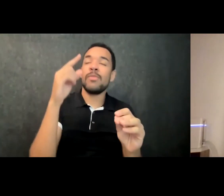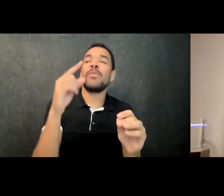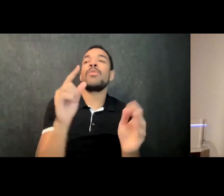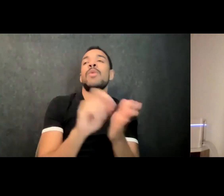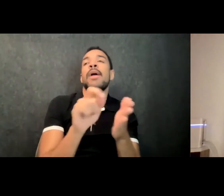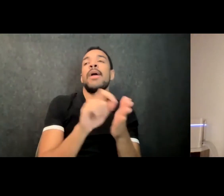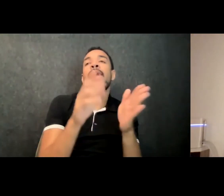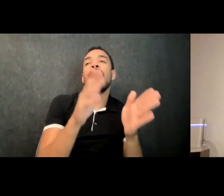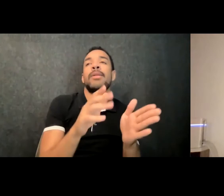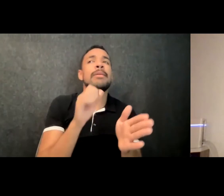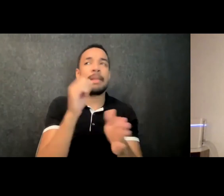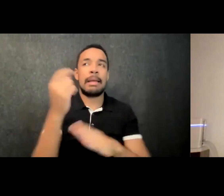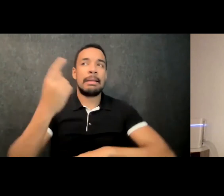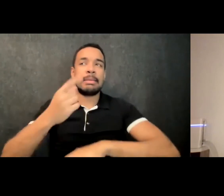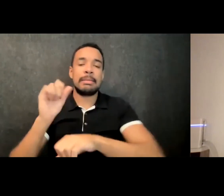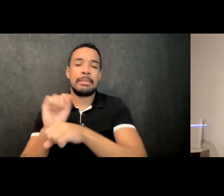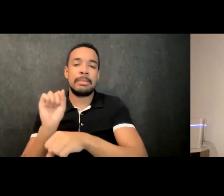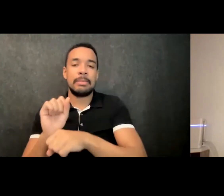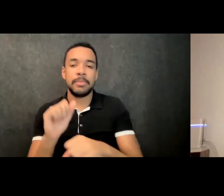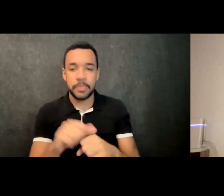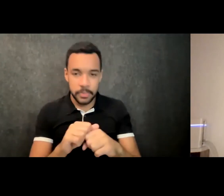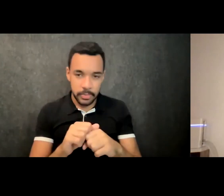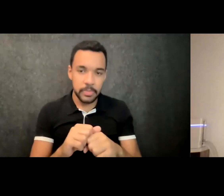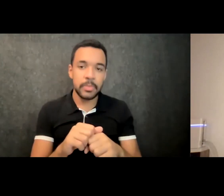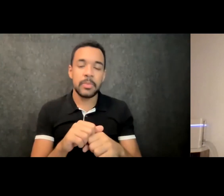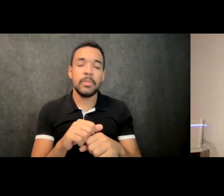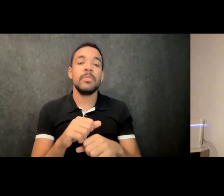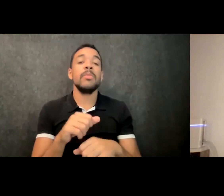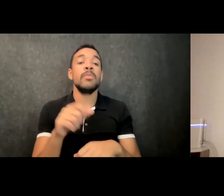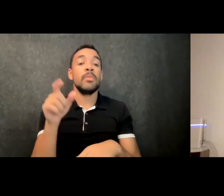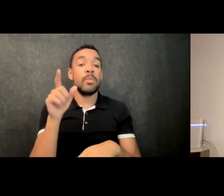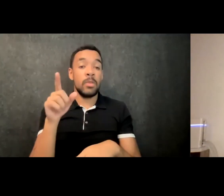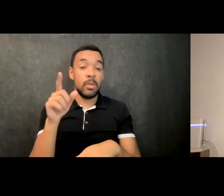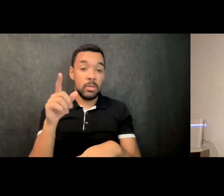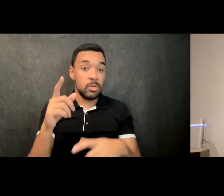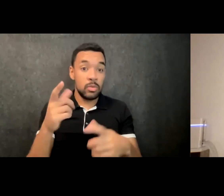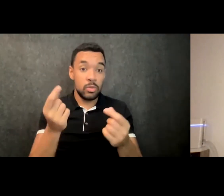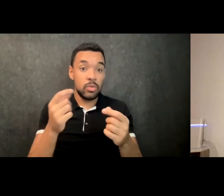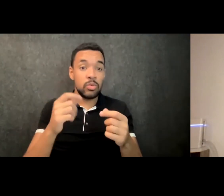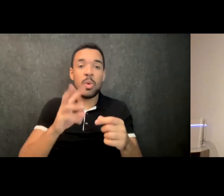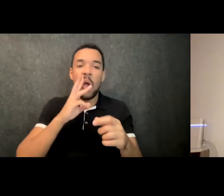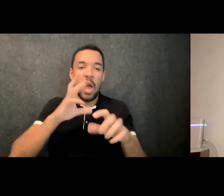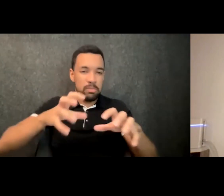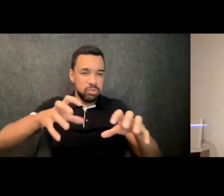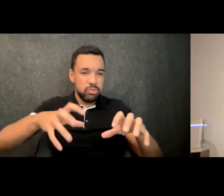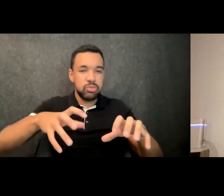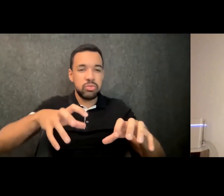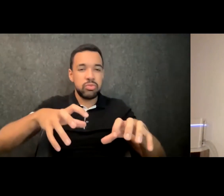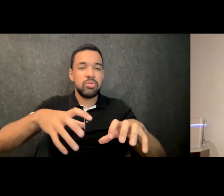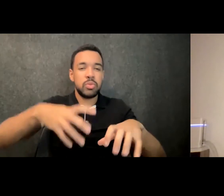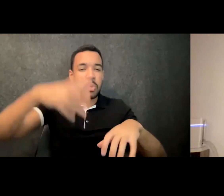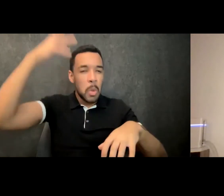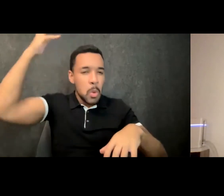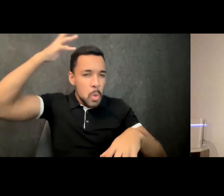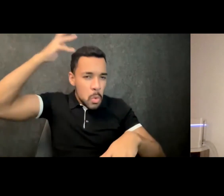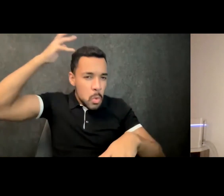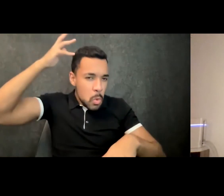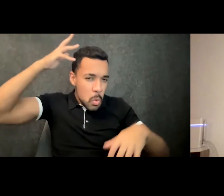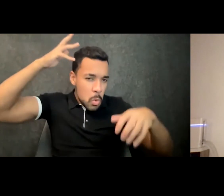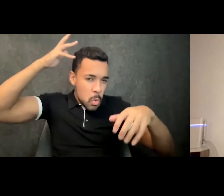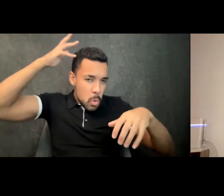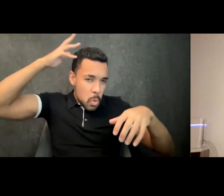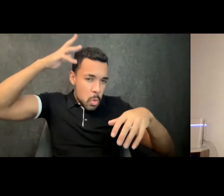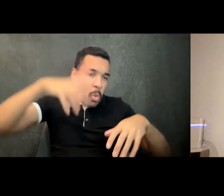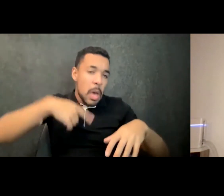out the shampoo, starting at my ends, moving the spray up and down in a rhythmic, continuous motion. I